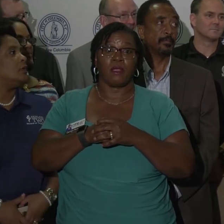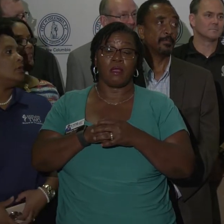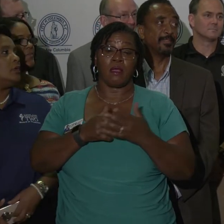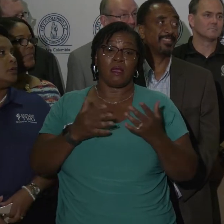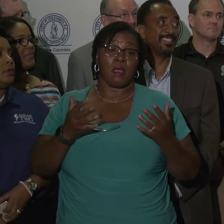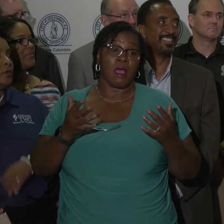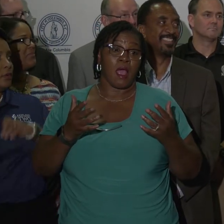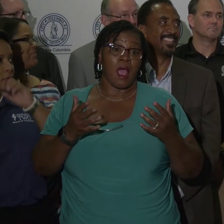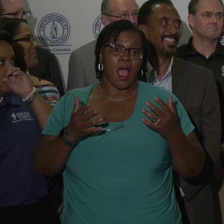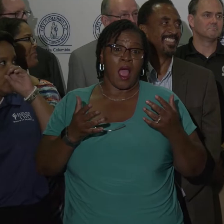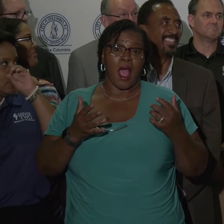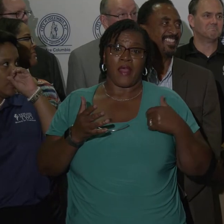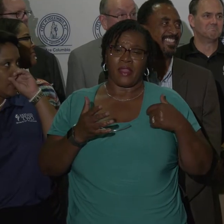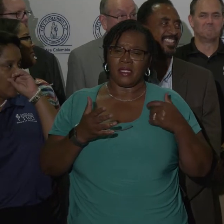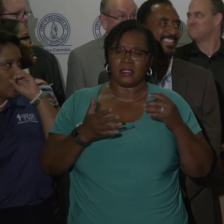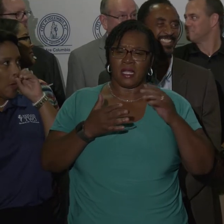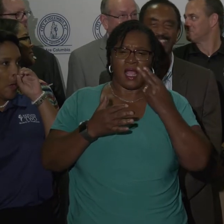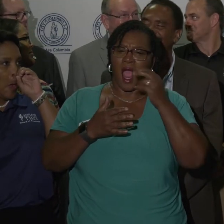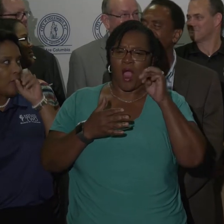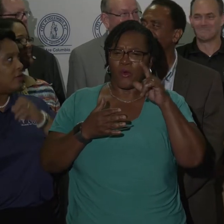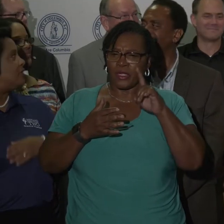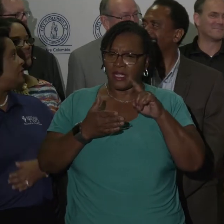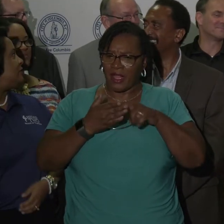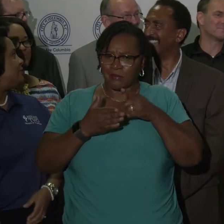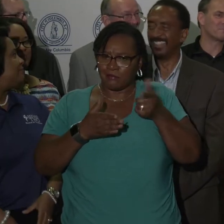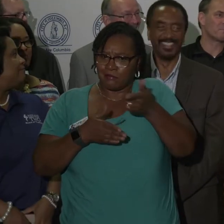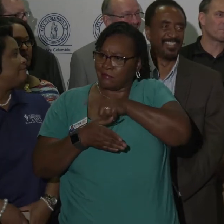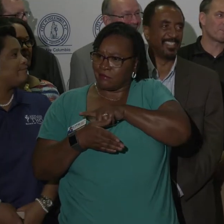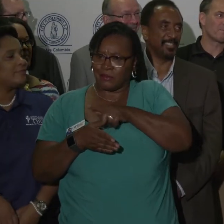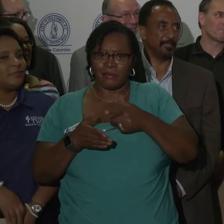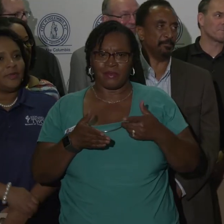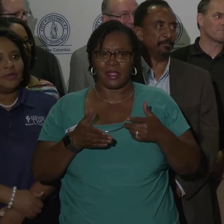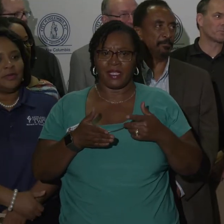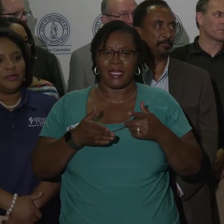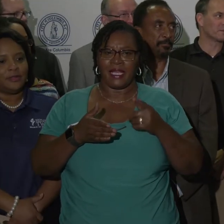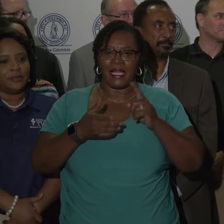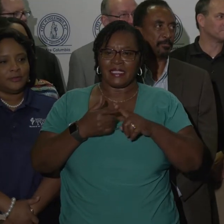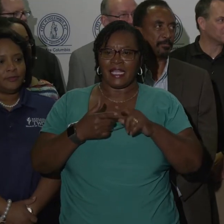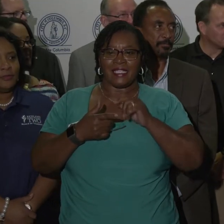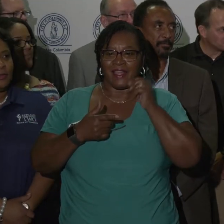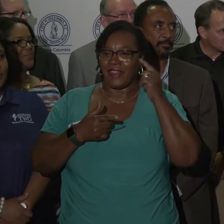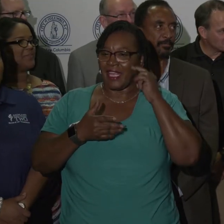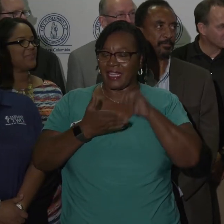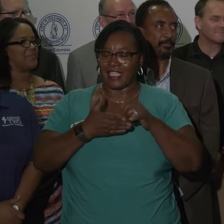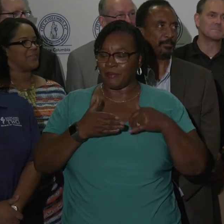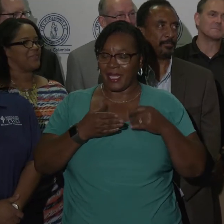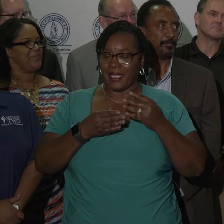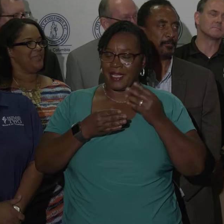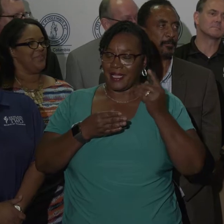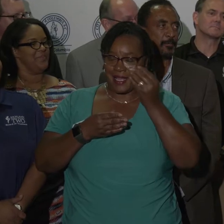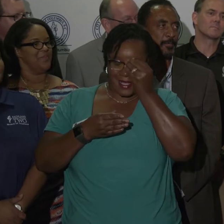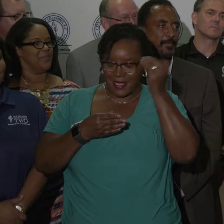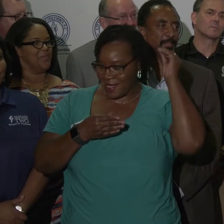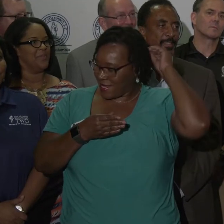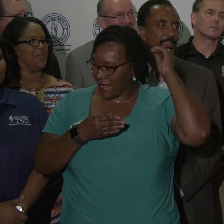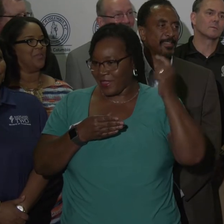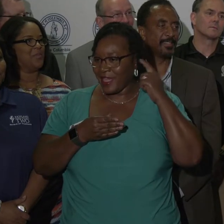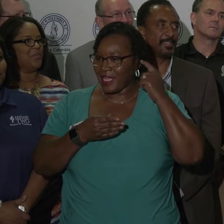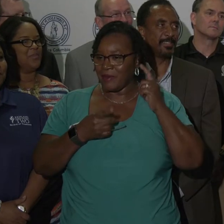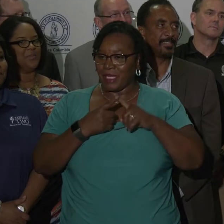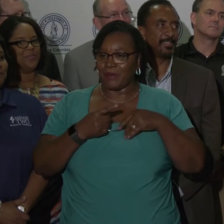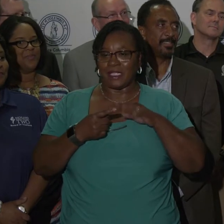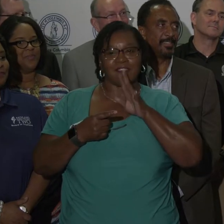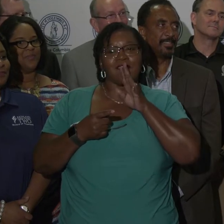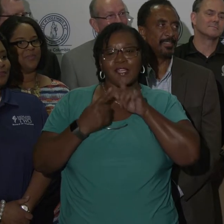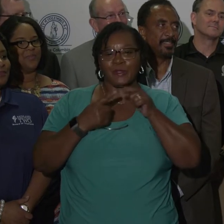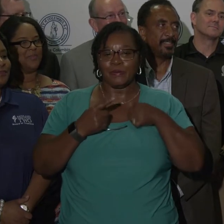Obviously, who whispered that just now? Howard, was you Howard? He wanted me to think that was my subliminal thinking, and he was actually whispering